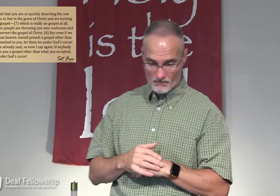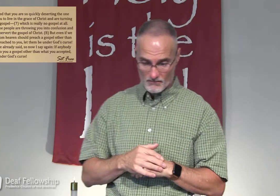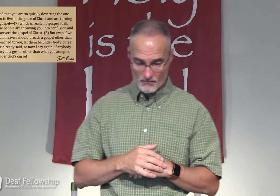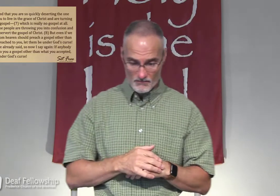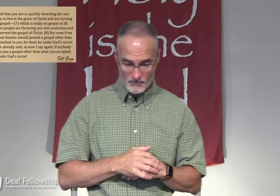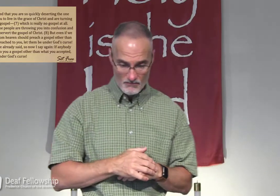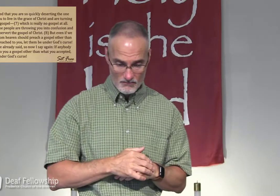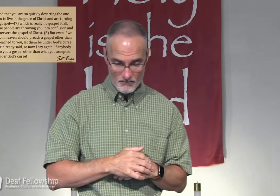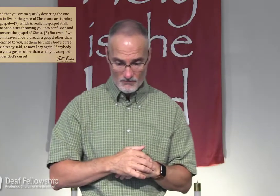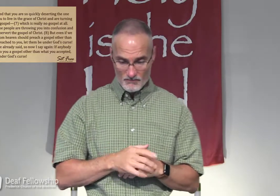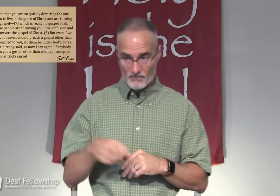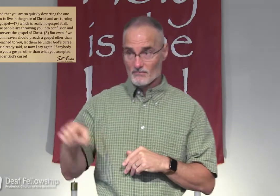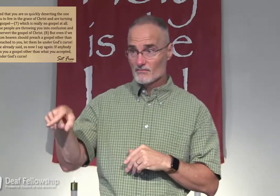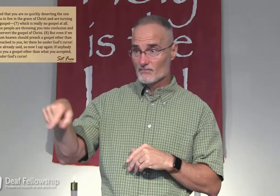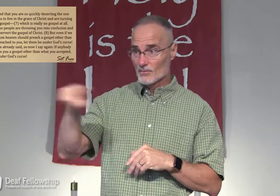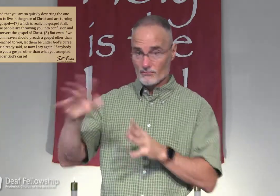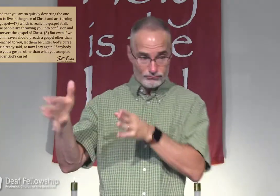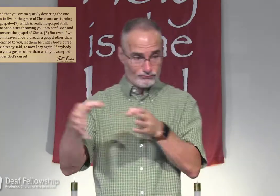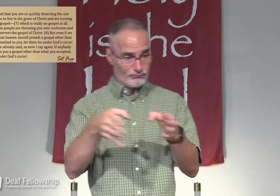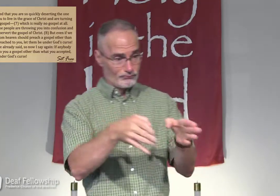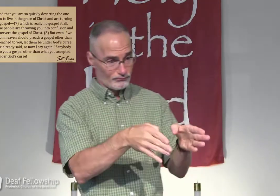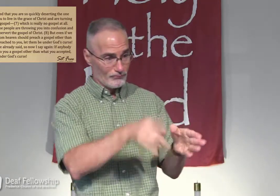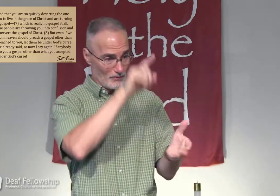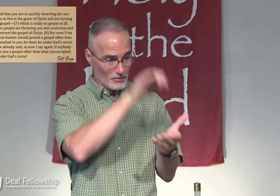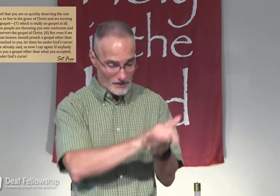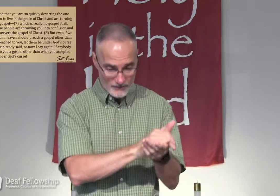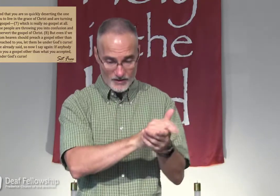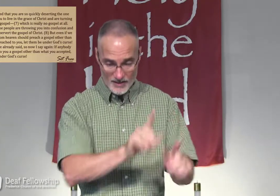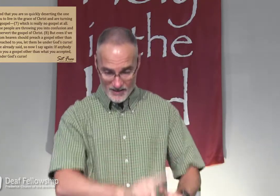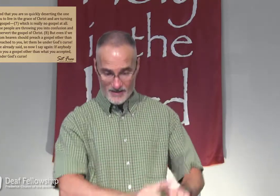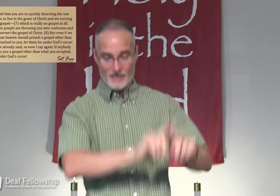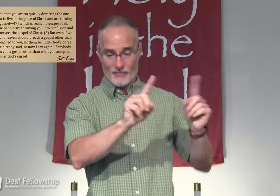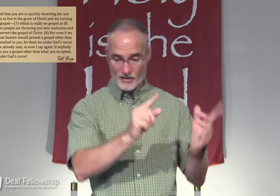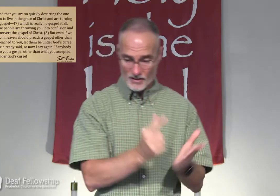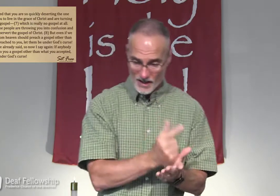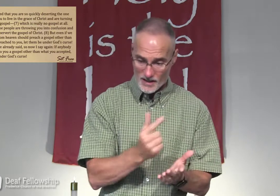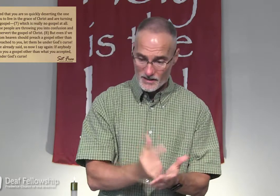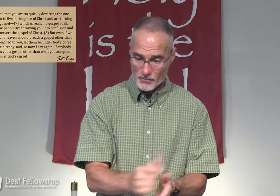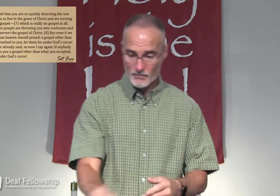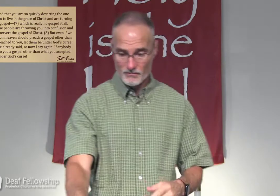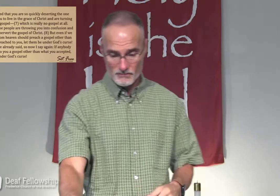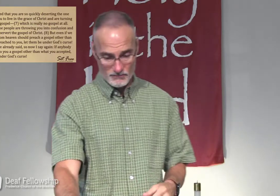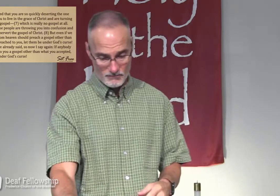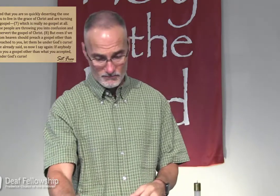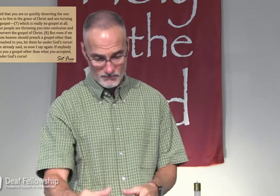of Christ, and you're turning to a different gospel."